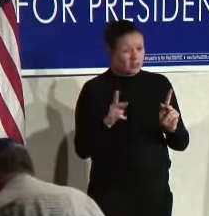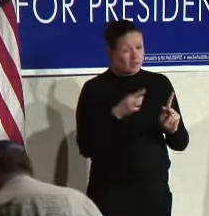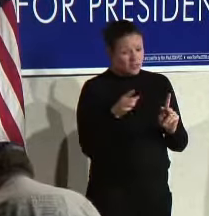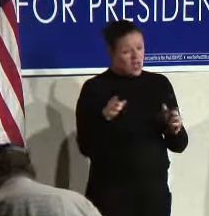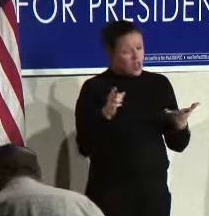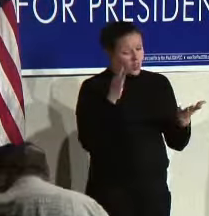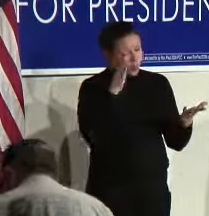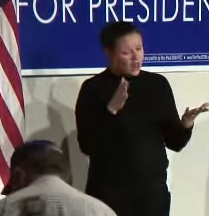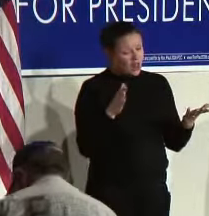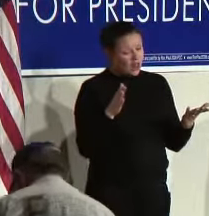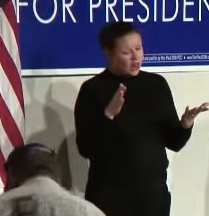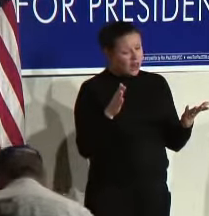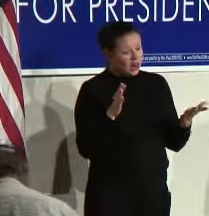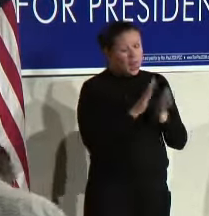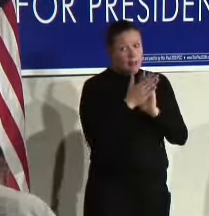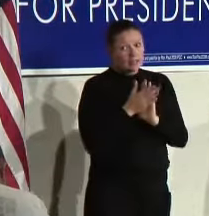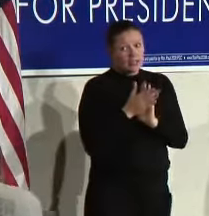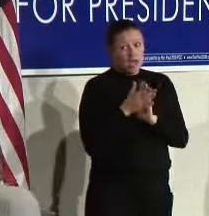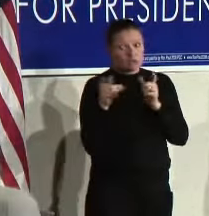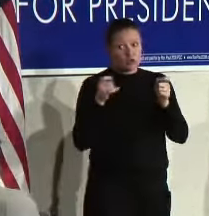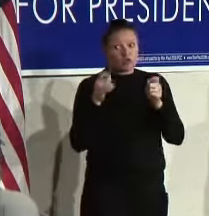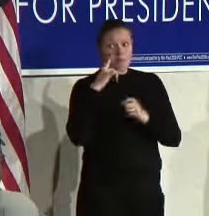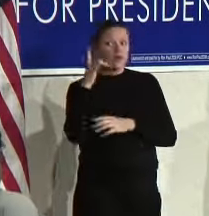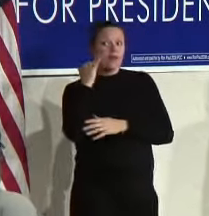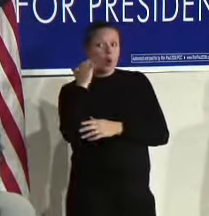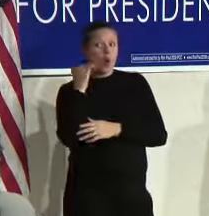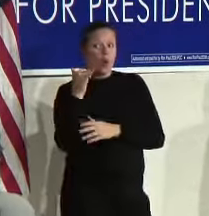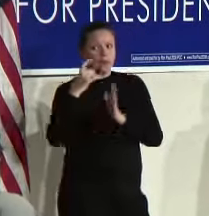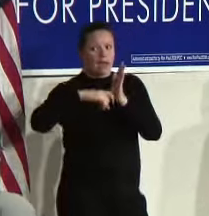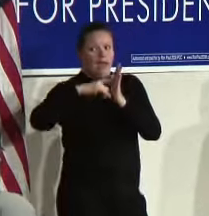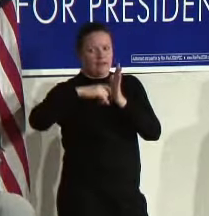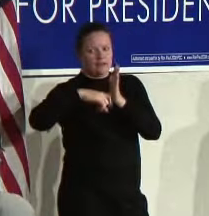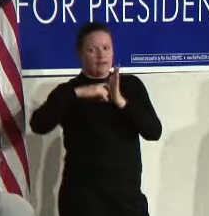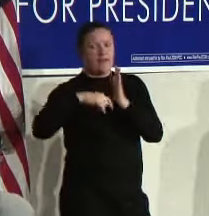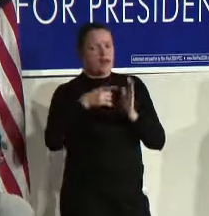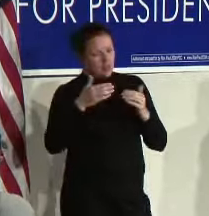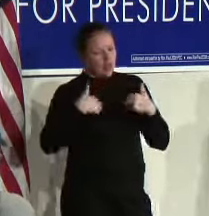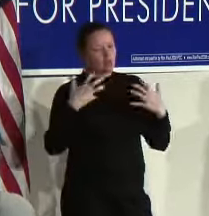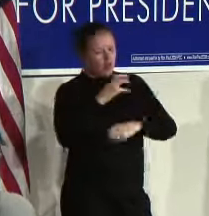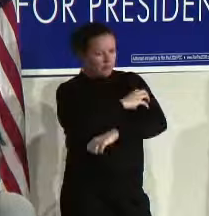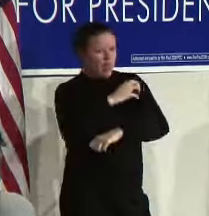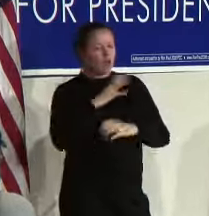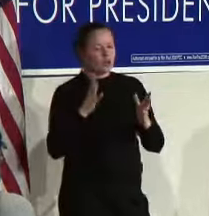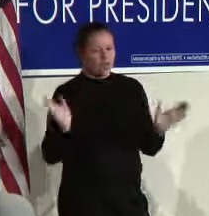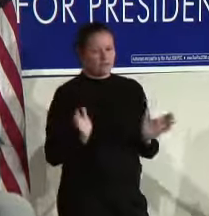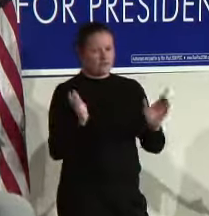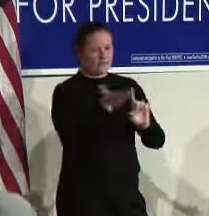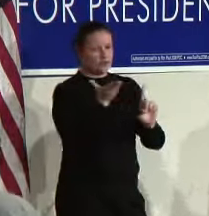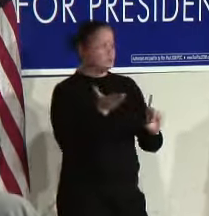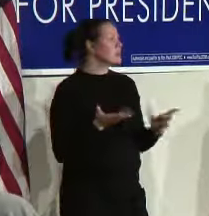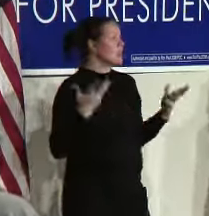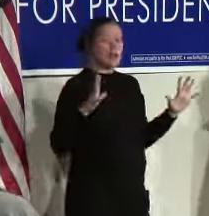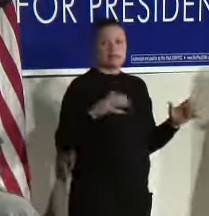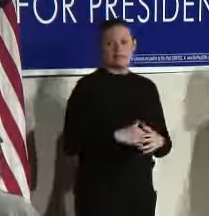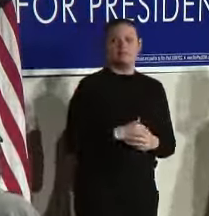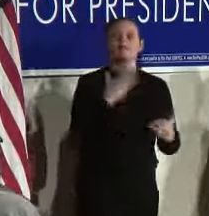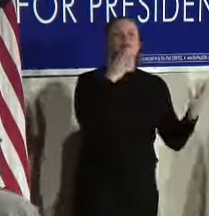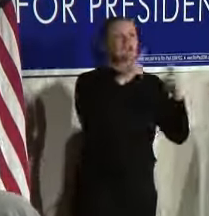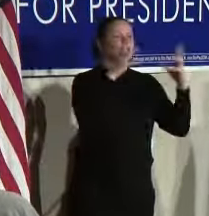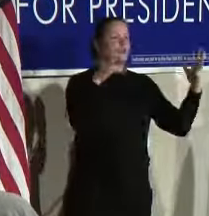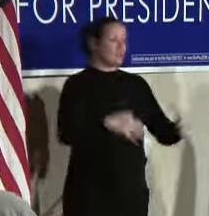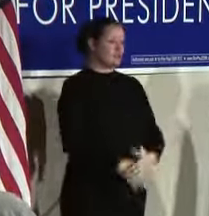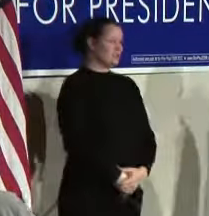probably be in charge of the gold mines or something like that. So there is a lot of power and influence behind it. Okay, thank